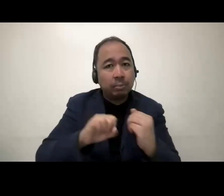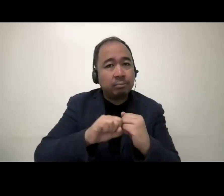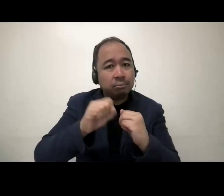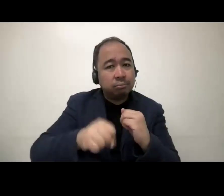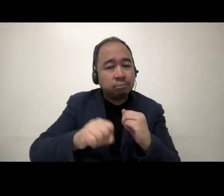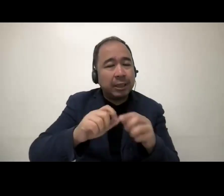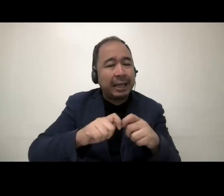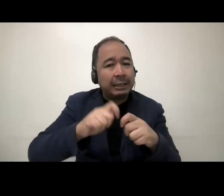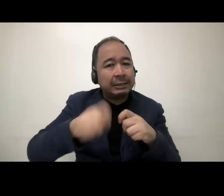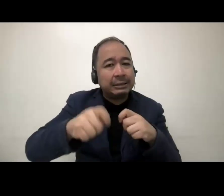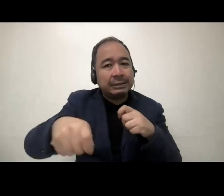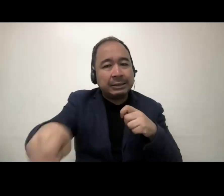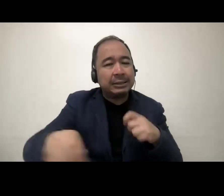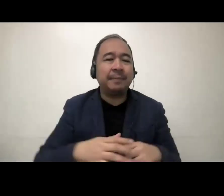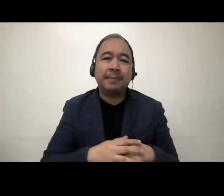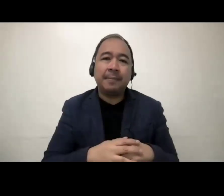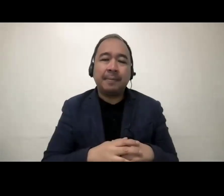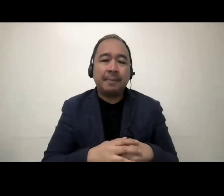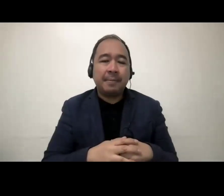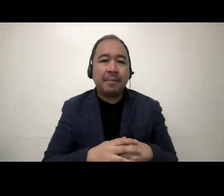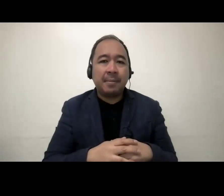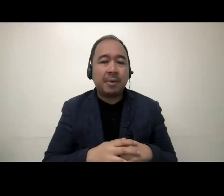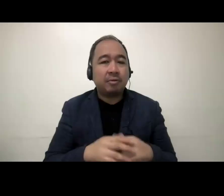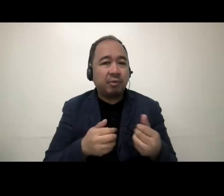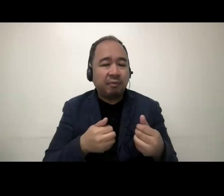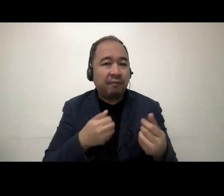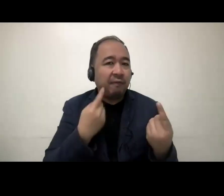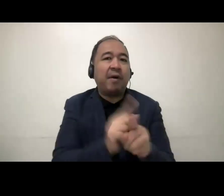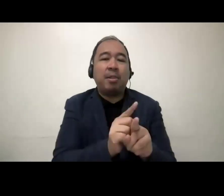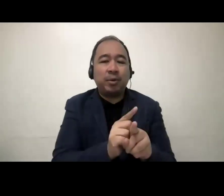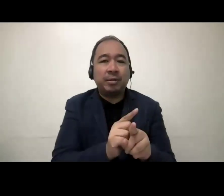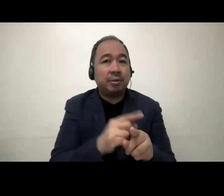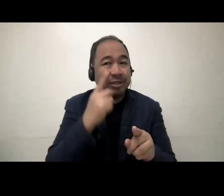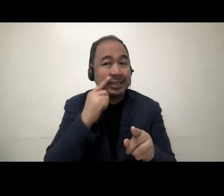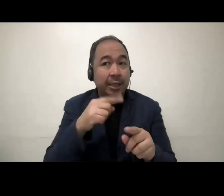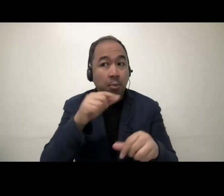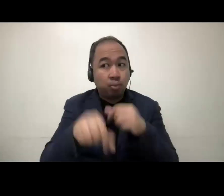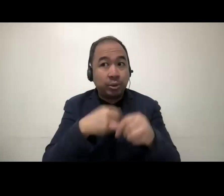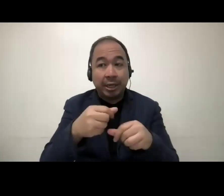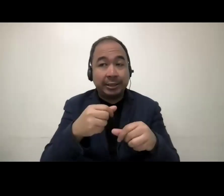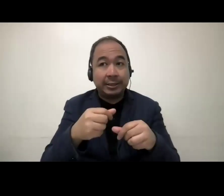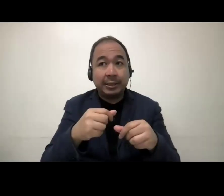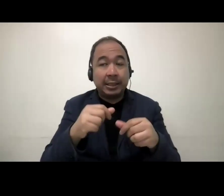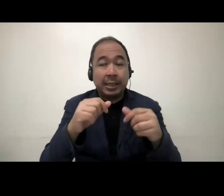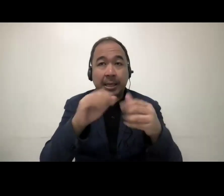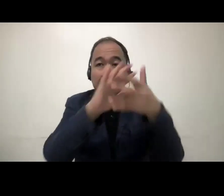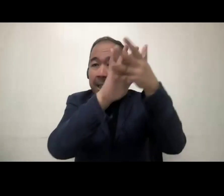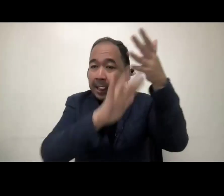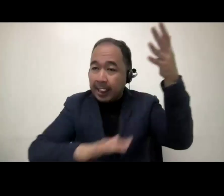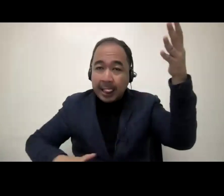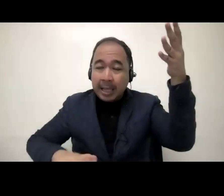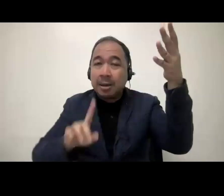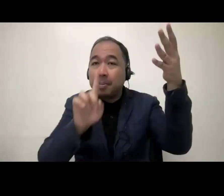Compliance review can take quite a long time, even if we can cut down the process. So for me, this comes back to this question